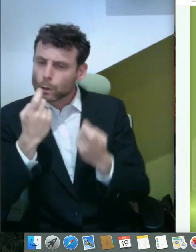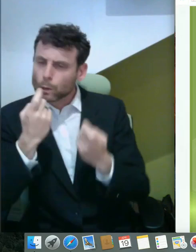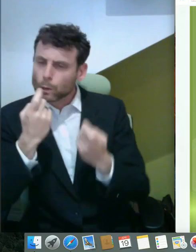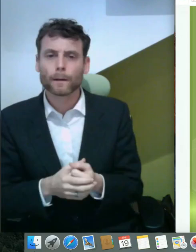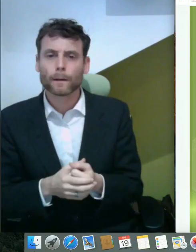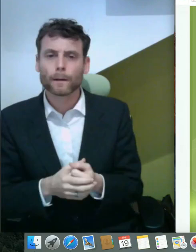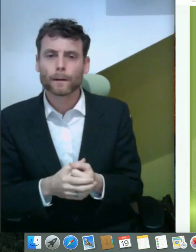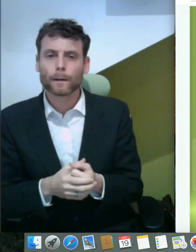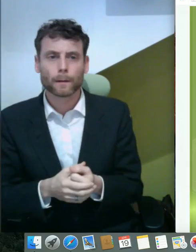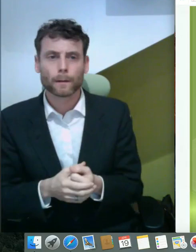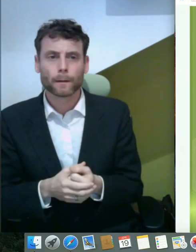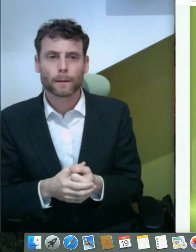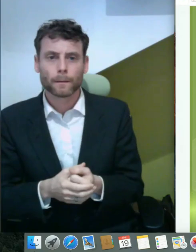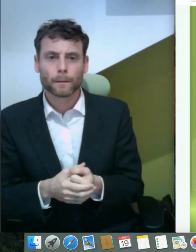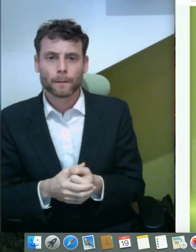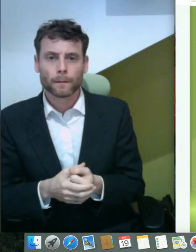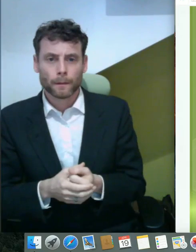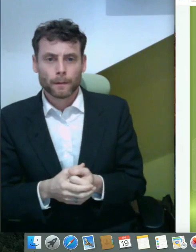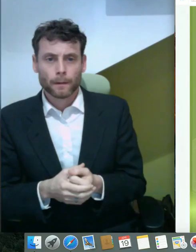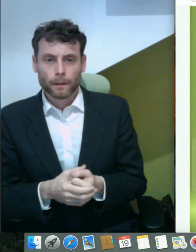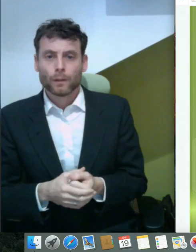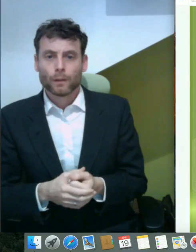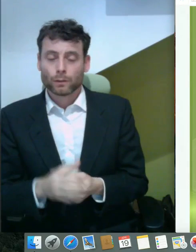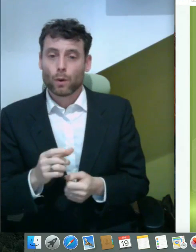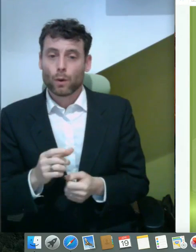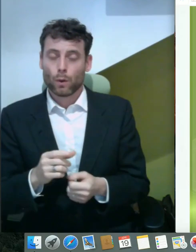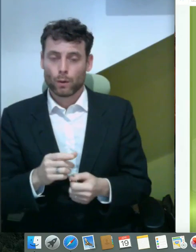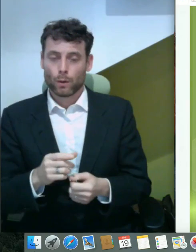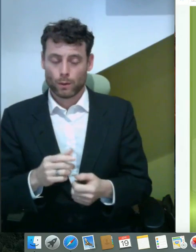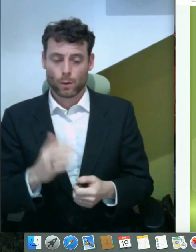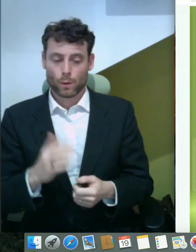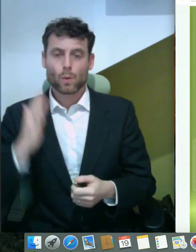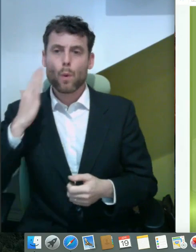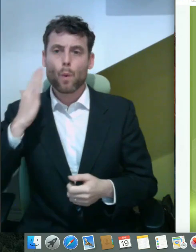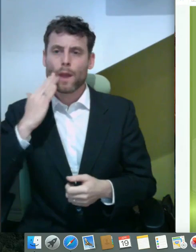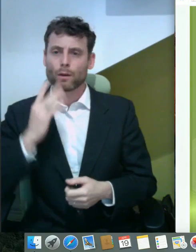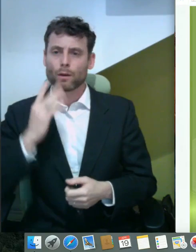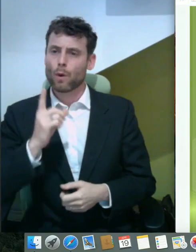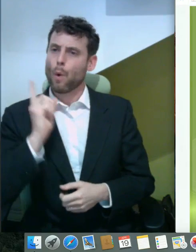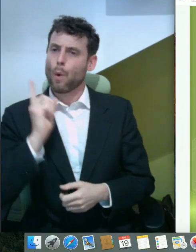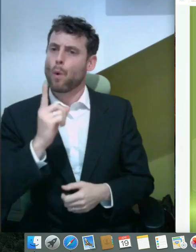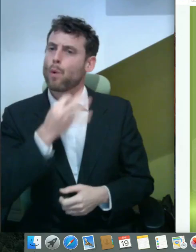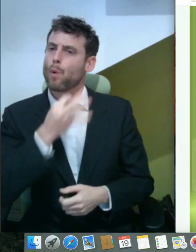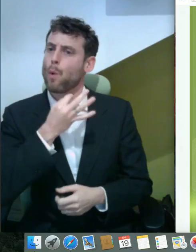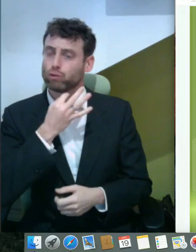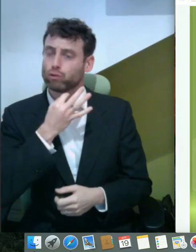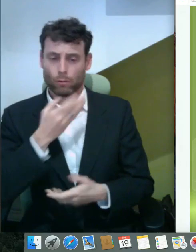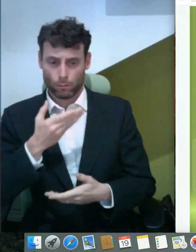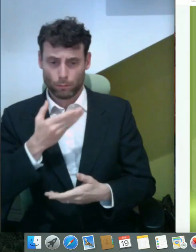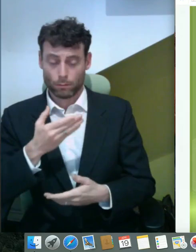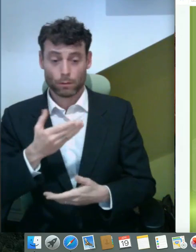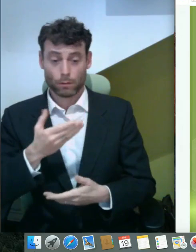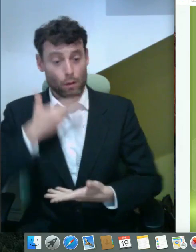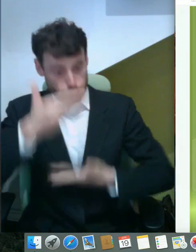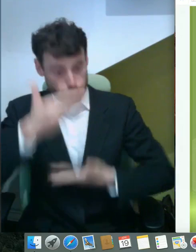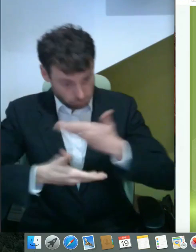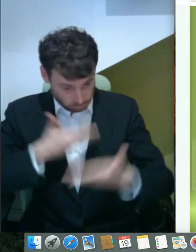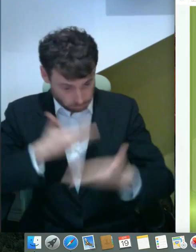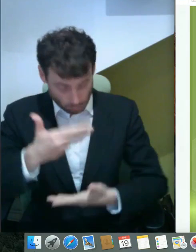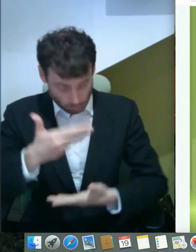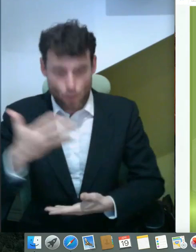Importantly, it states that the interpretation of the caution should be video recorded as evidence of whether the rights have